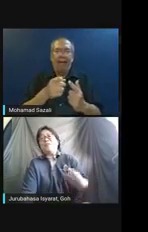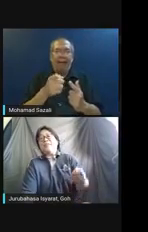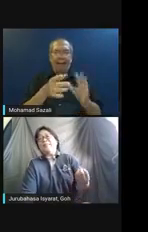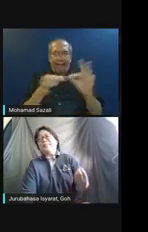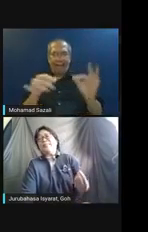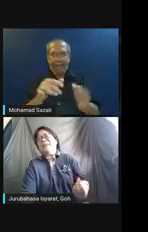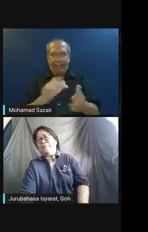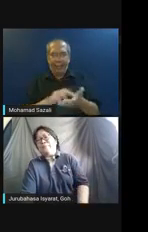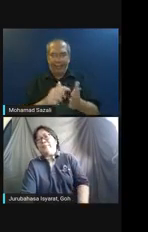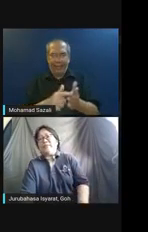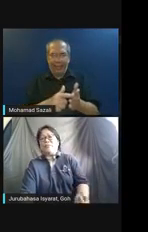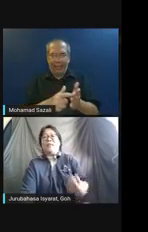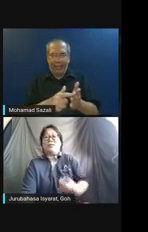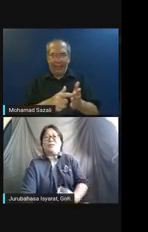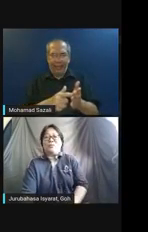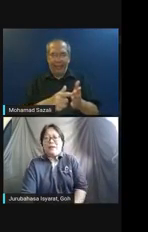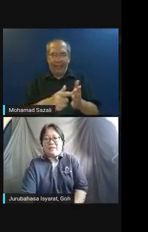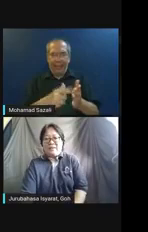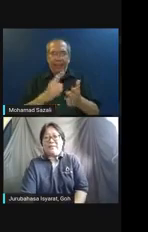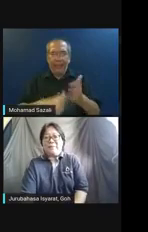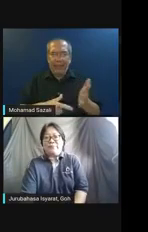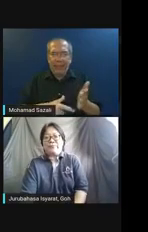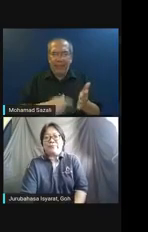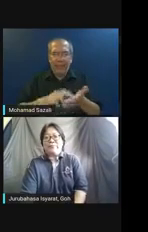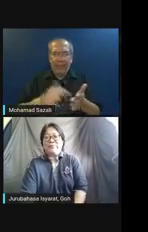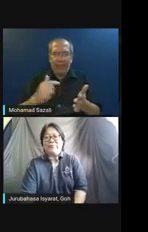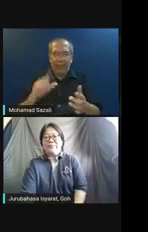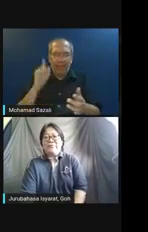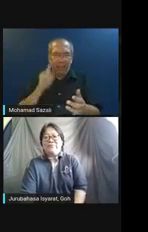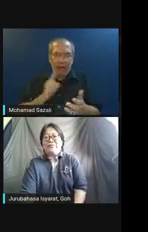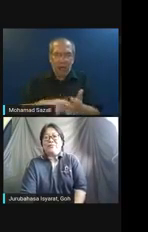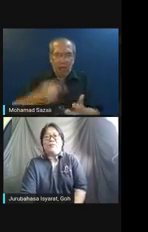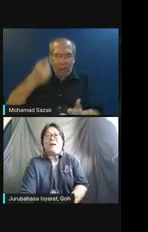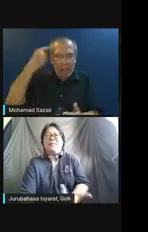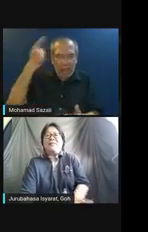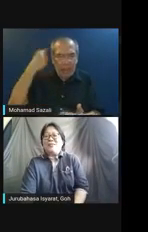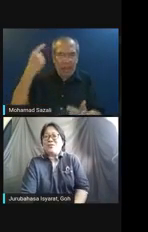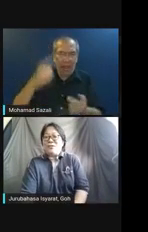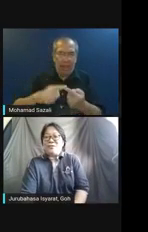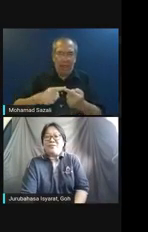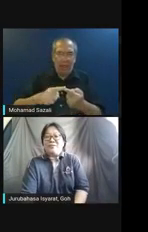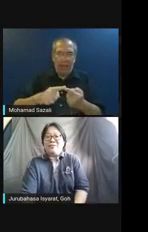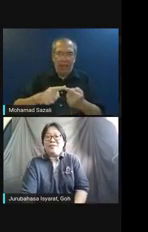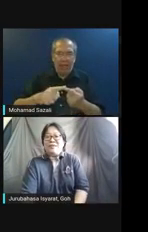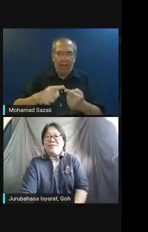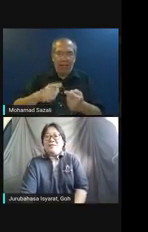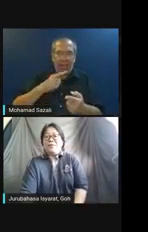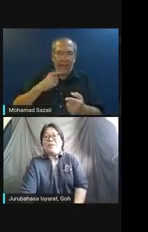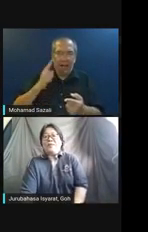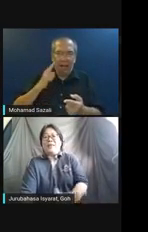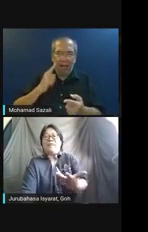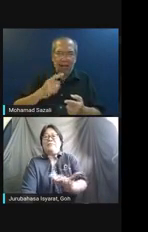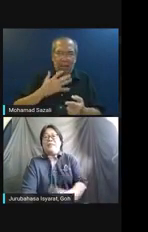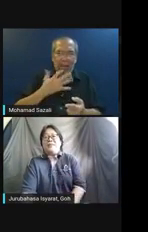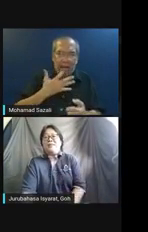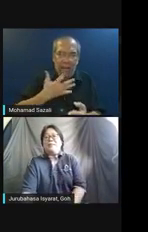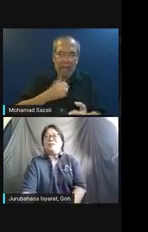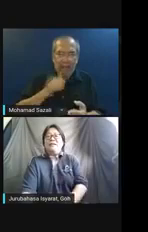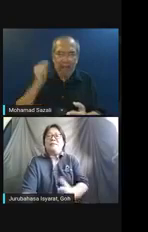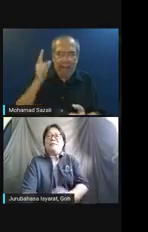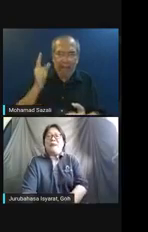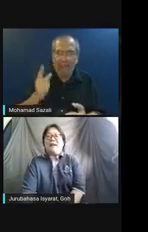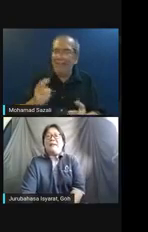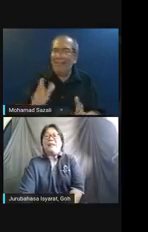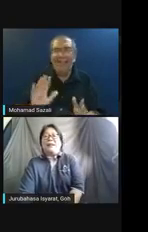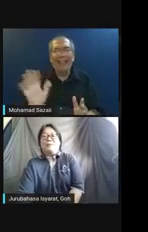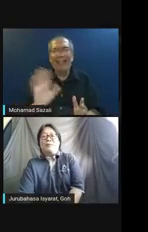by using terms that is related to us. So why is that so? Because like, for example, only